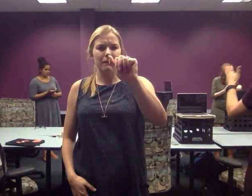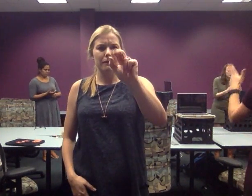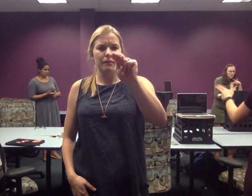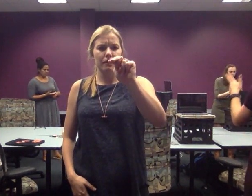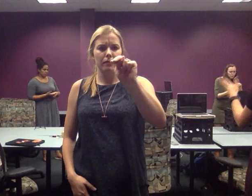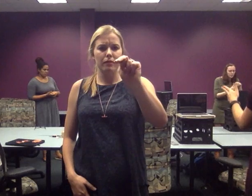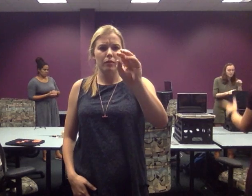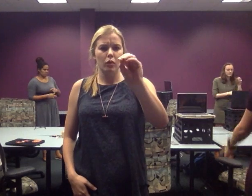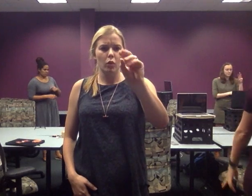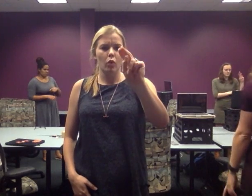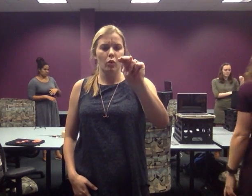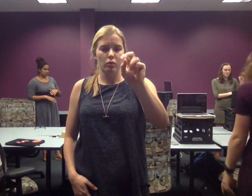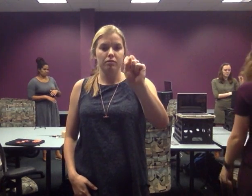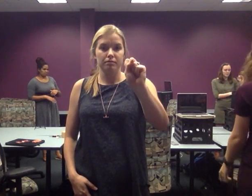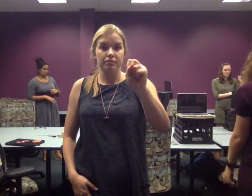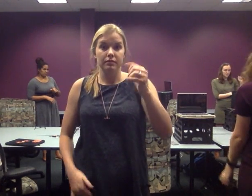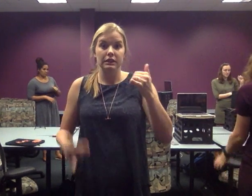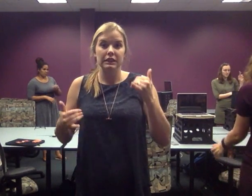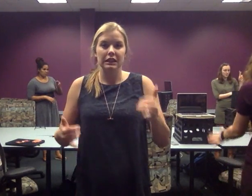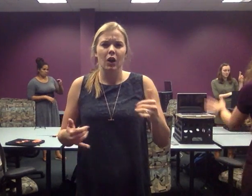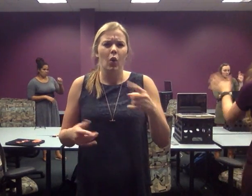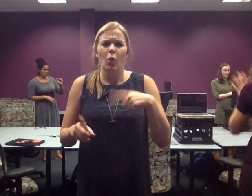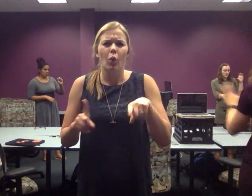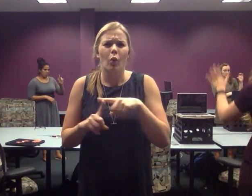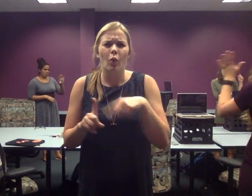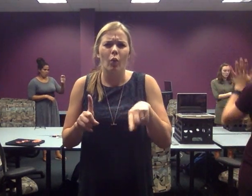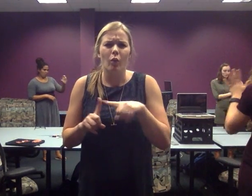1776. No, 75. 76.